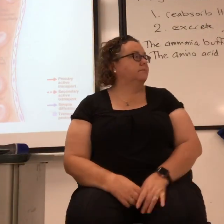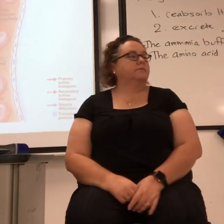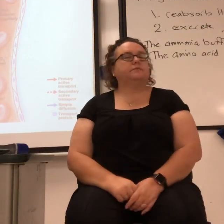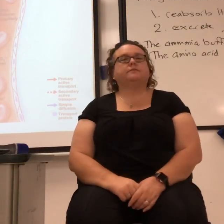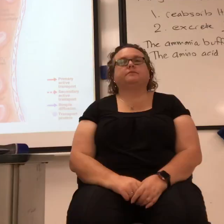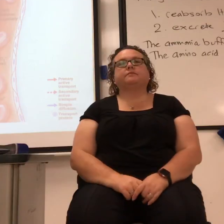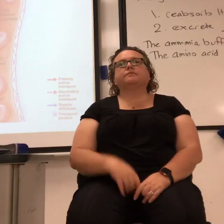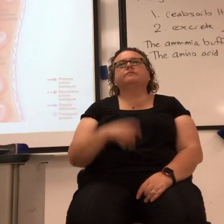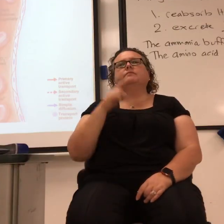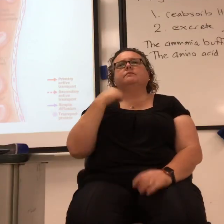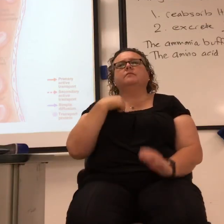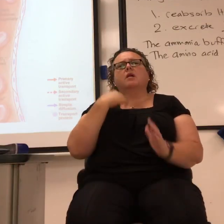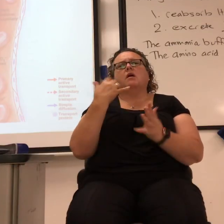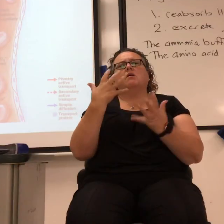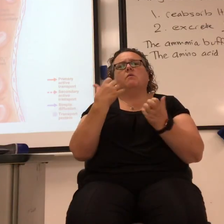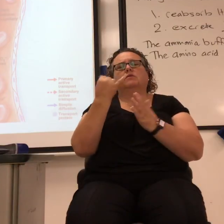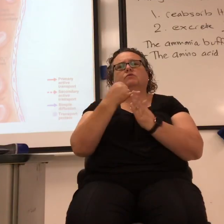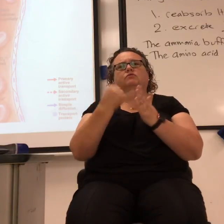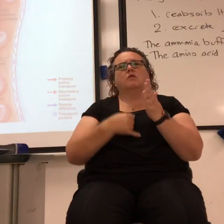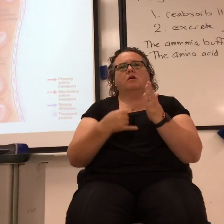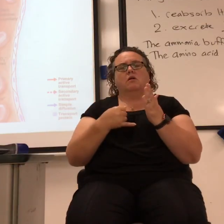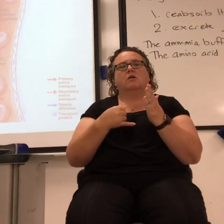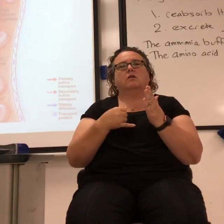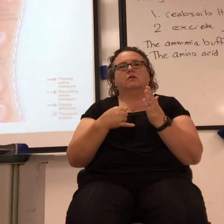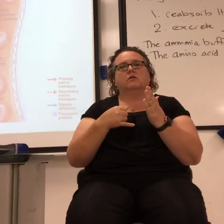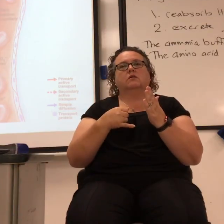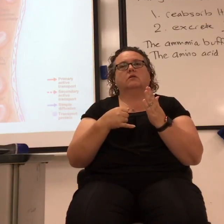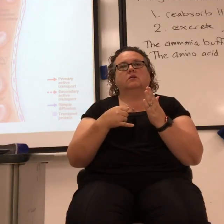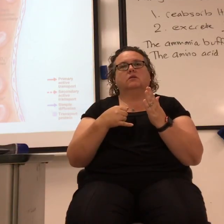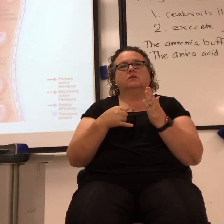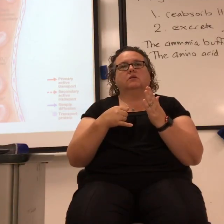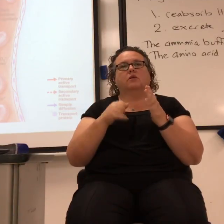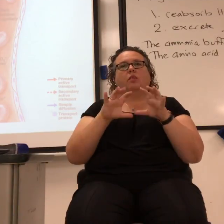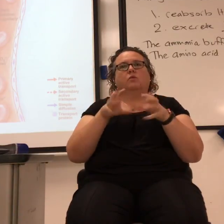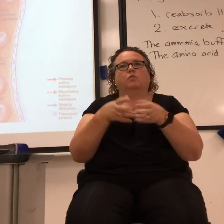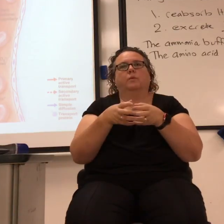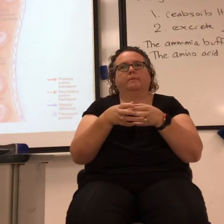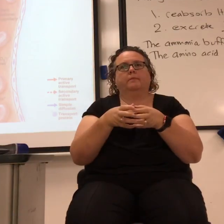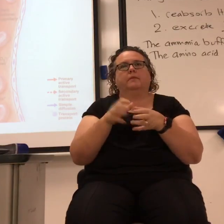Let me just draw the amine group.